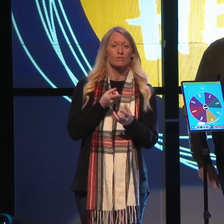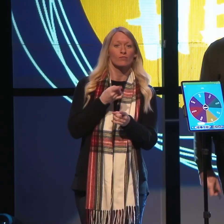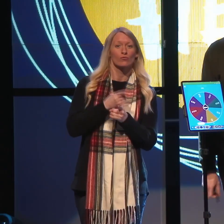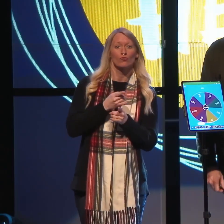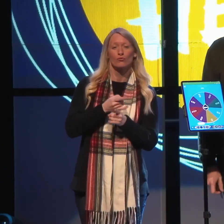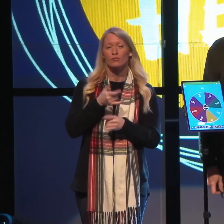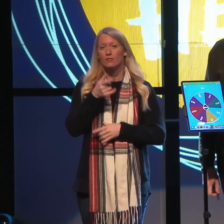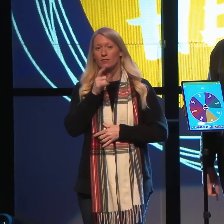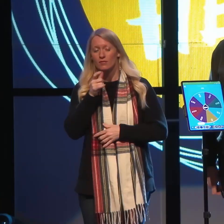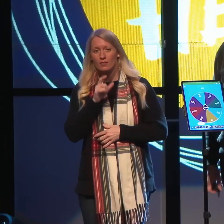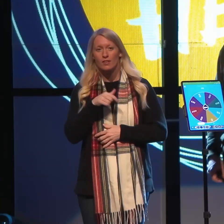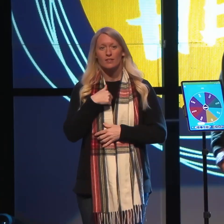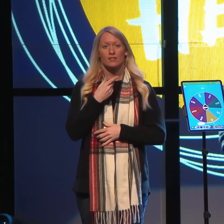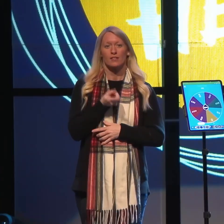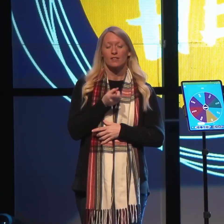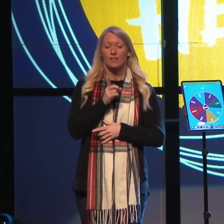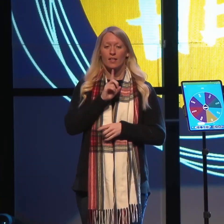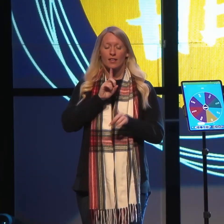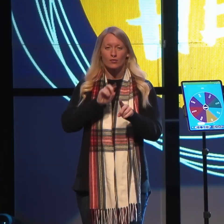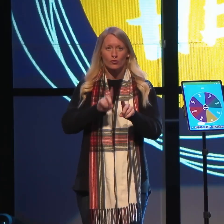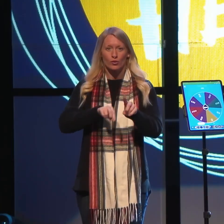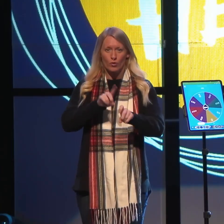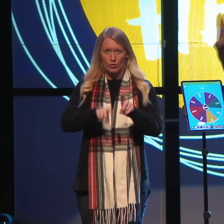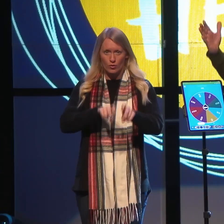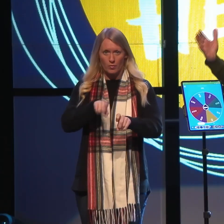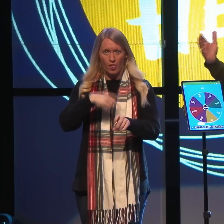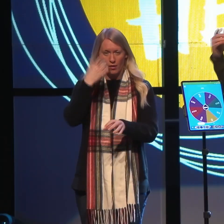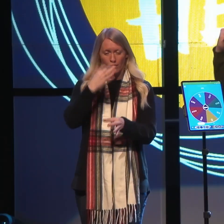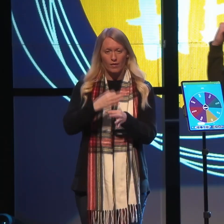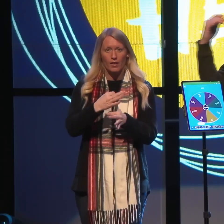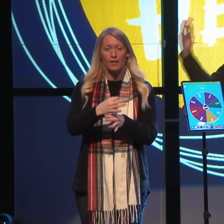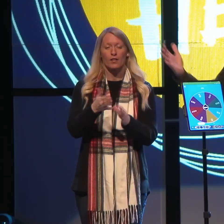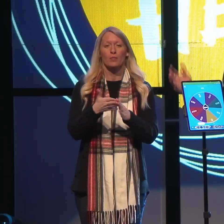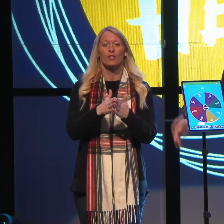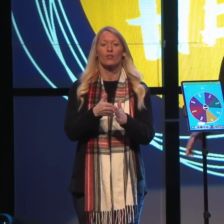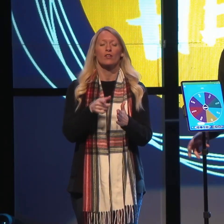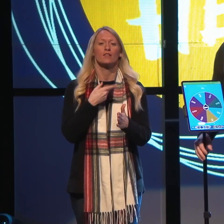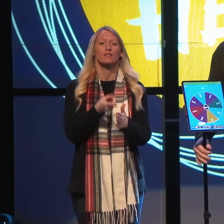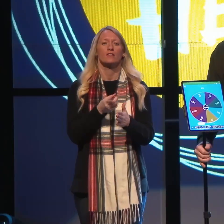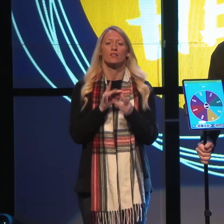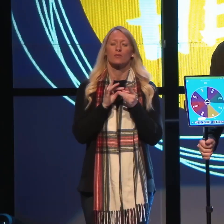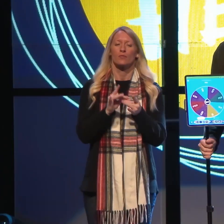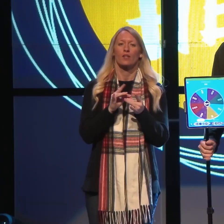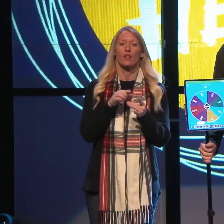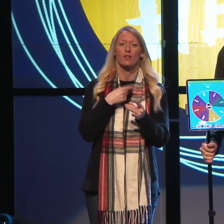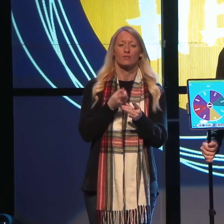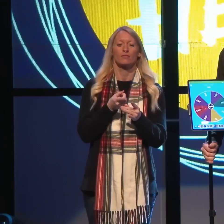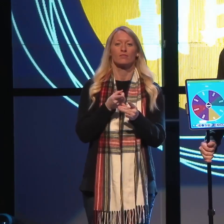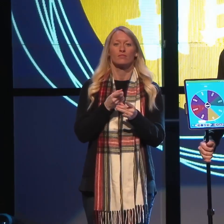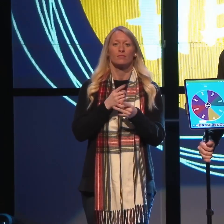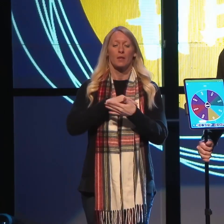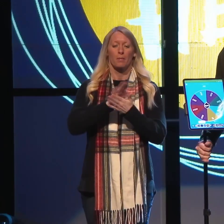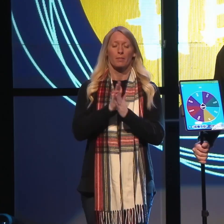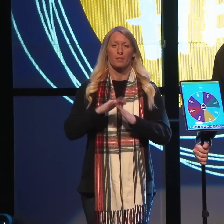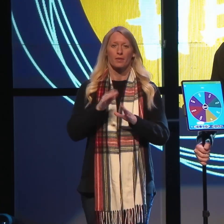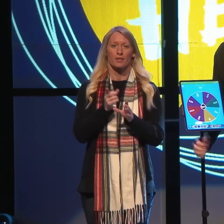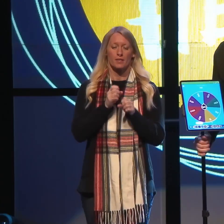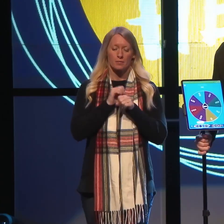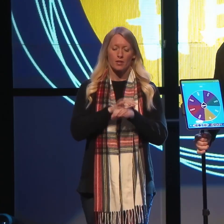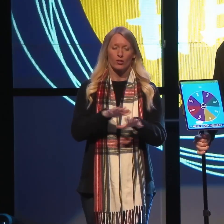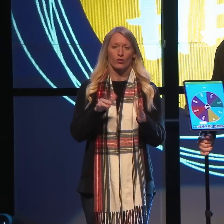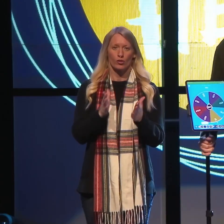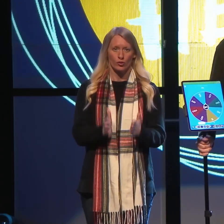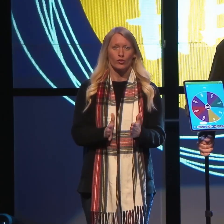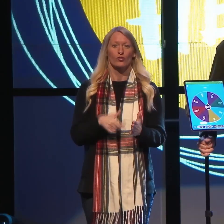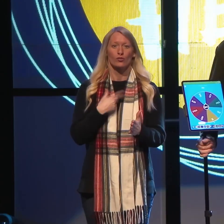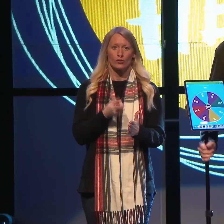faith community, how and ways in which we talk about faith, being a peacemaker in our world, all that good stuff. So please do that. I